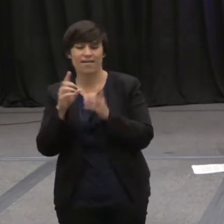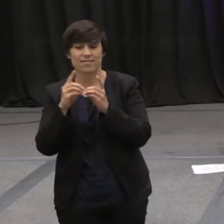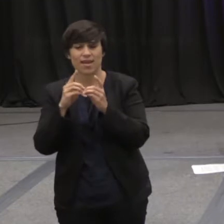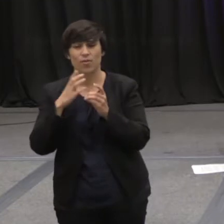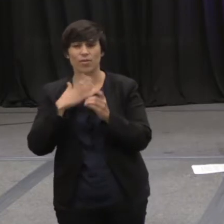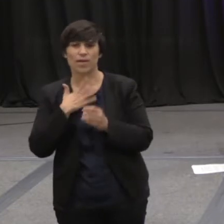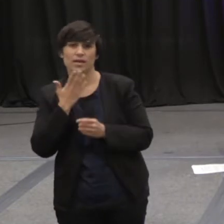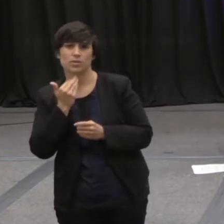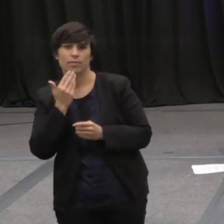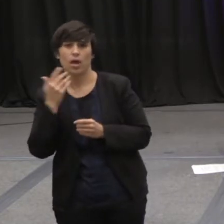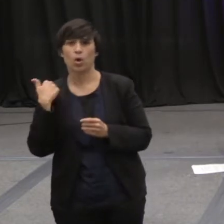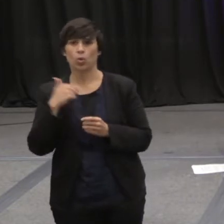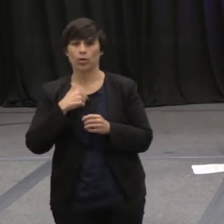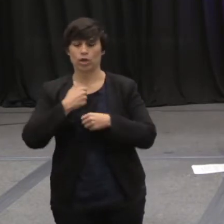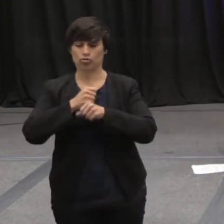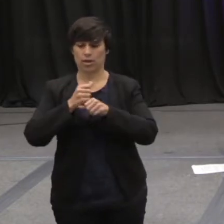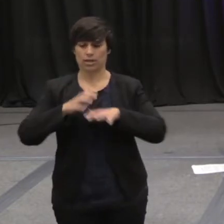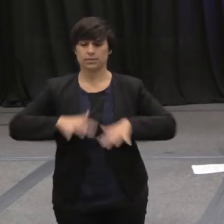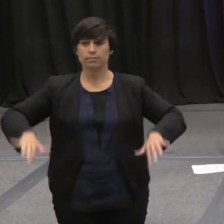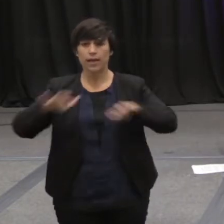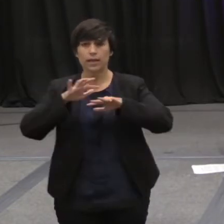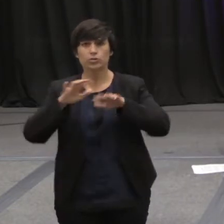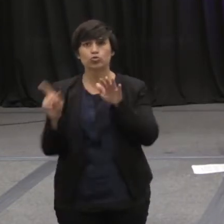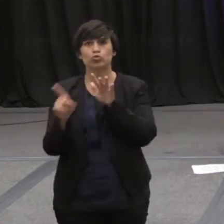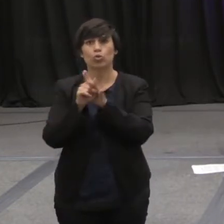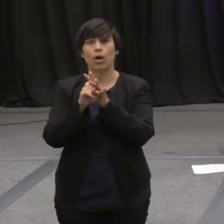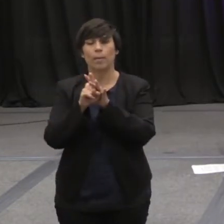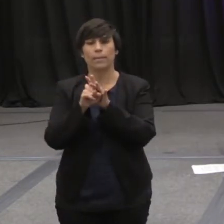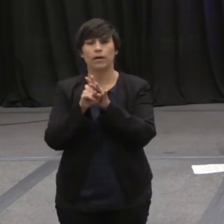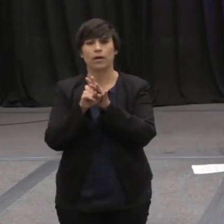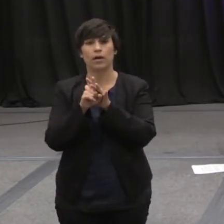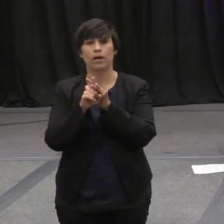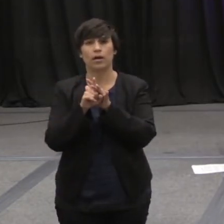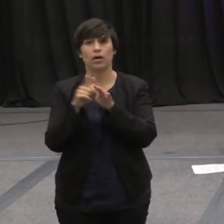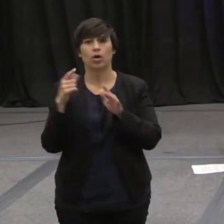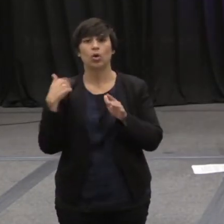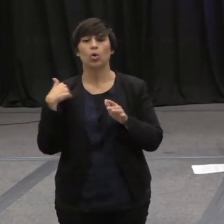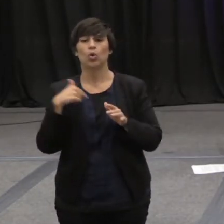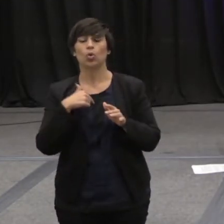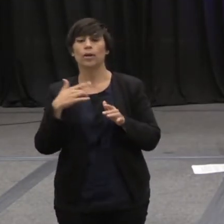show up. We decide that this is a line, this is the daytime, and